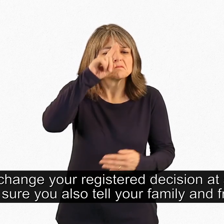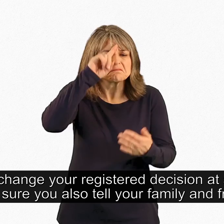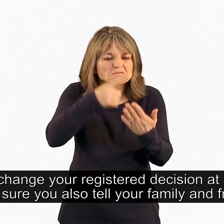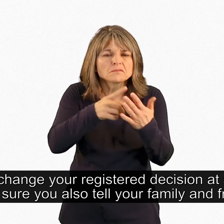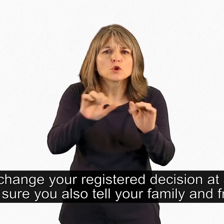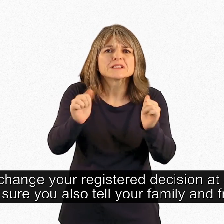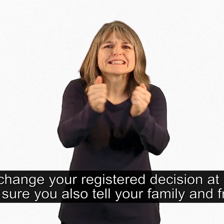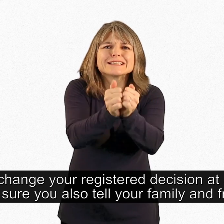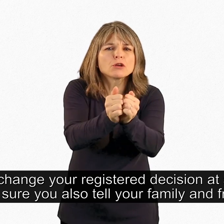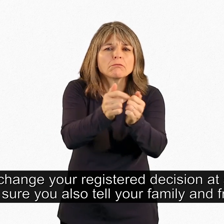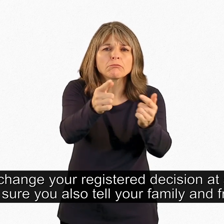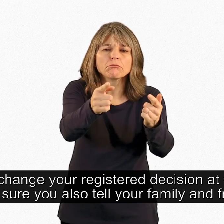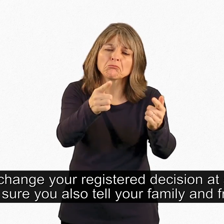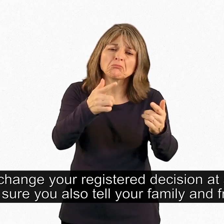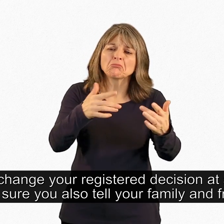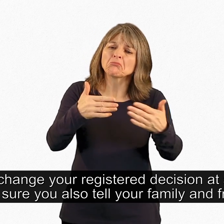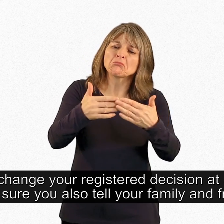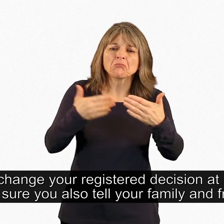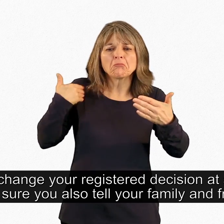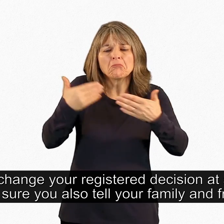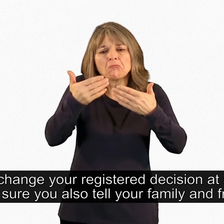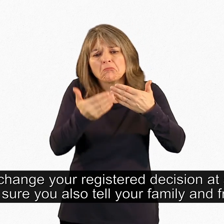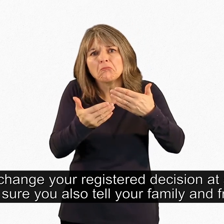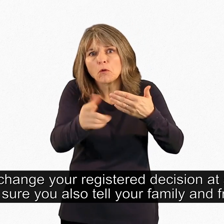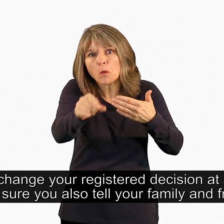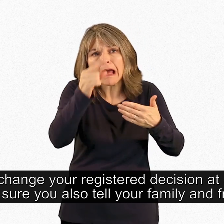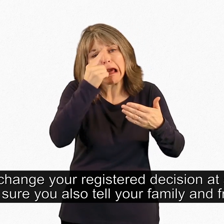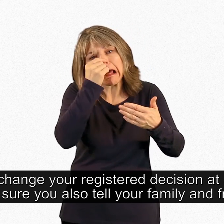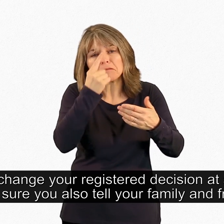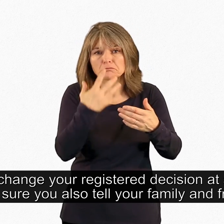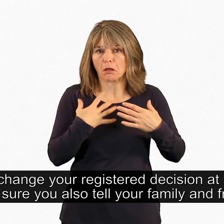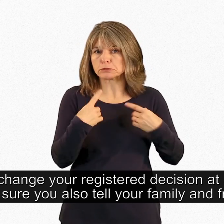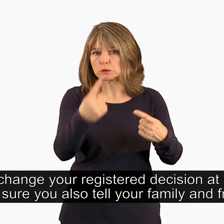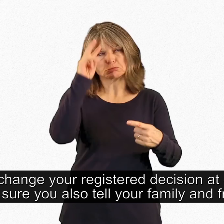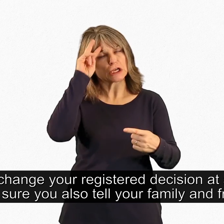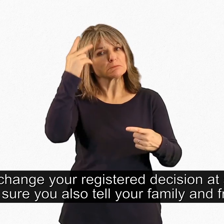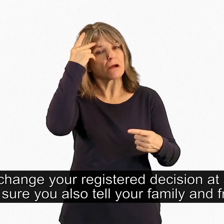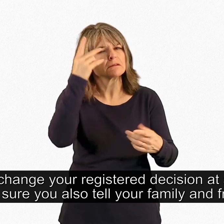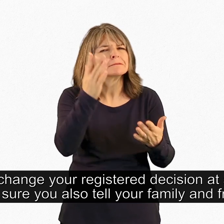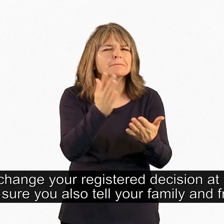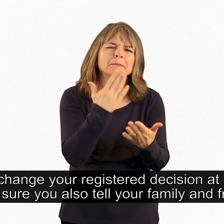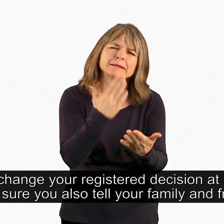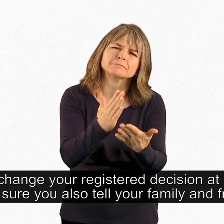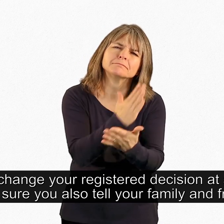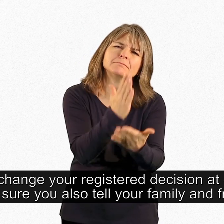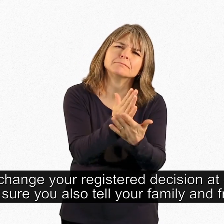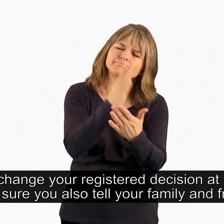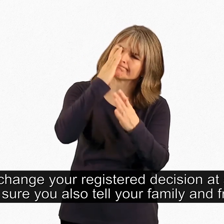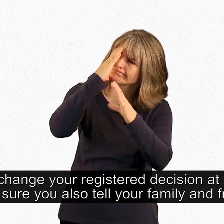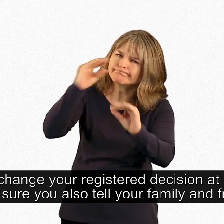You can change your registered decision at any time Make sure you also tell your family and friends